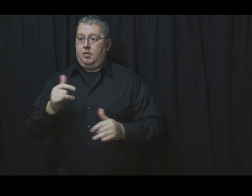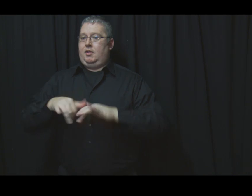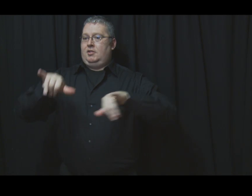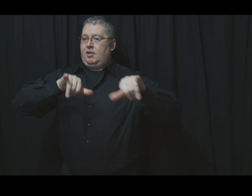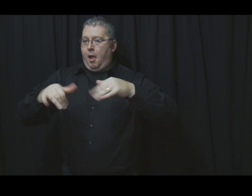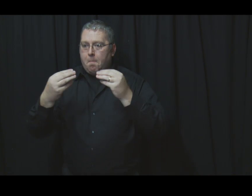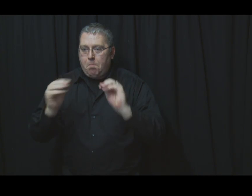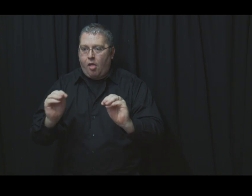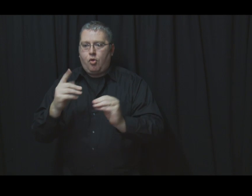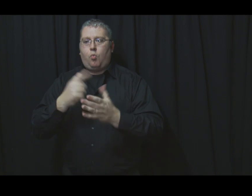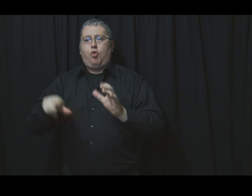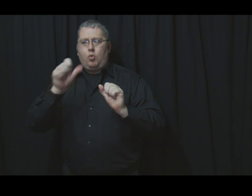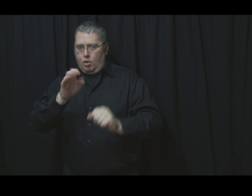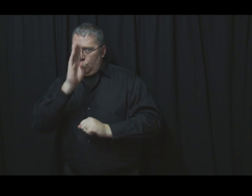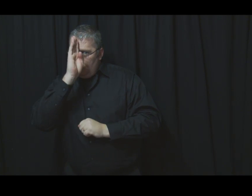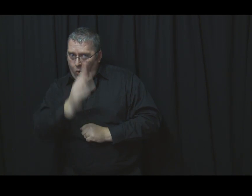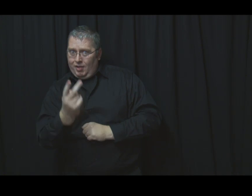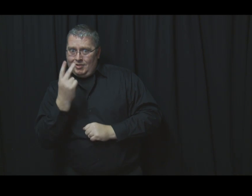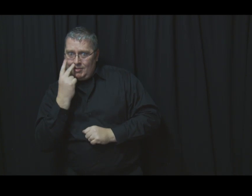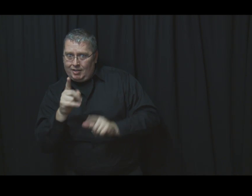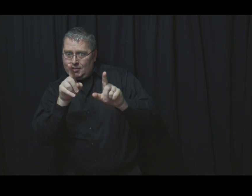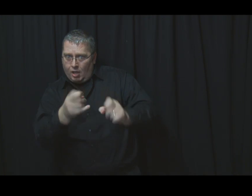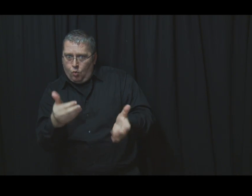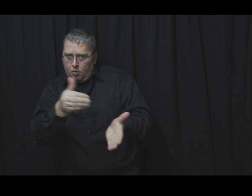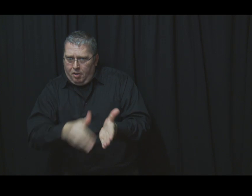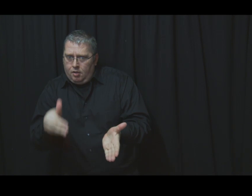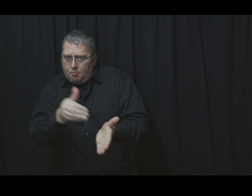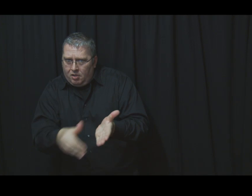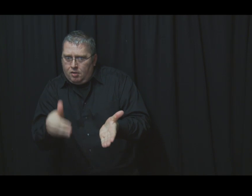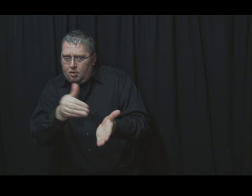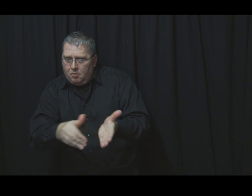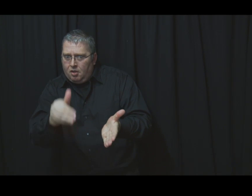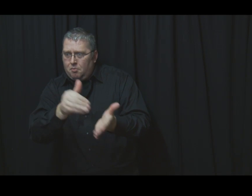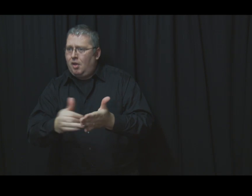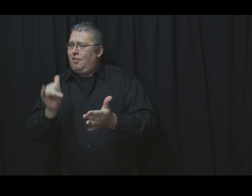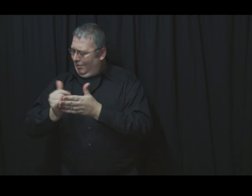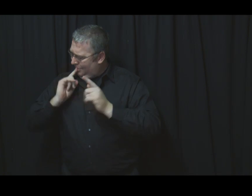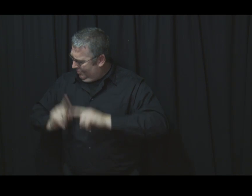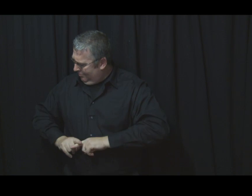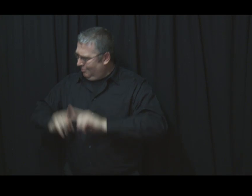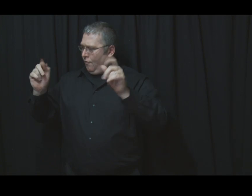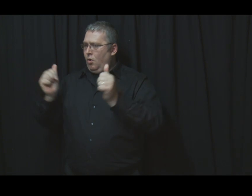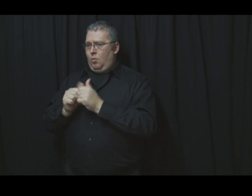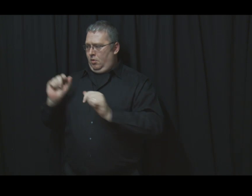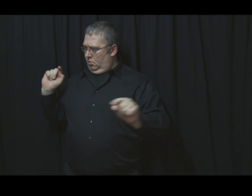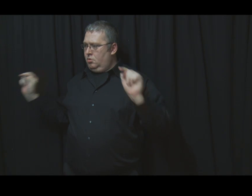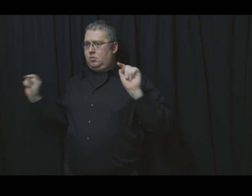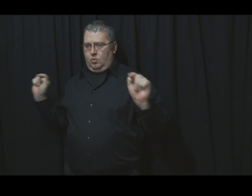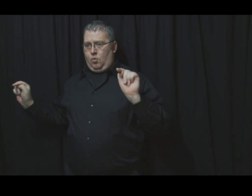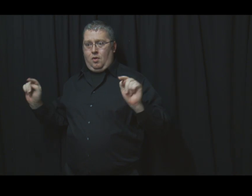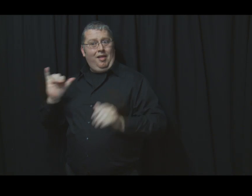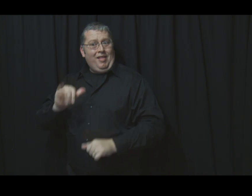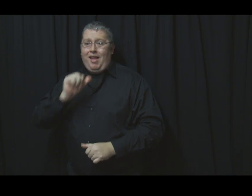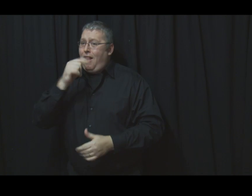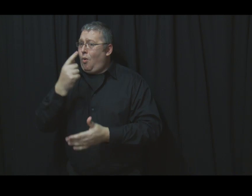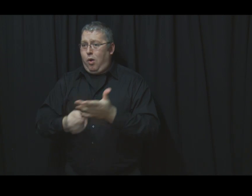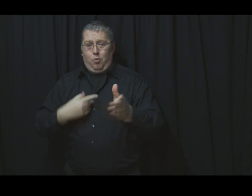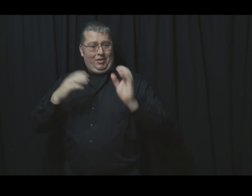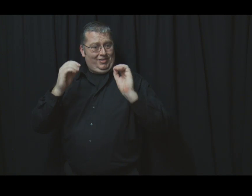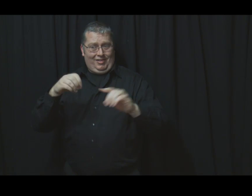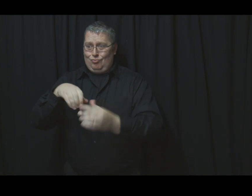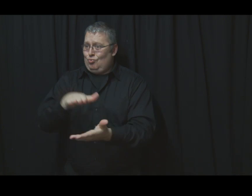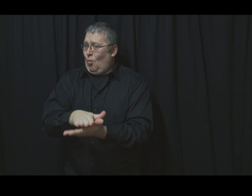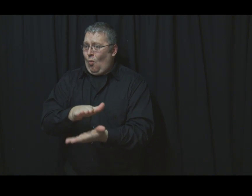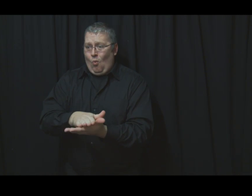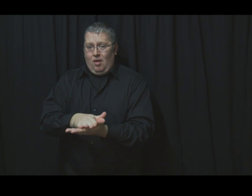can directly observe, test, repeat. There's a big difference between those two. And that's not what's being taught in our public schools, and